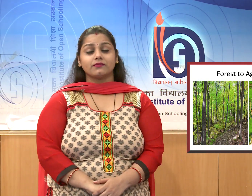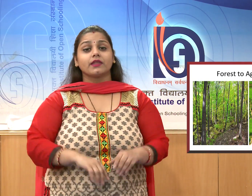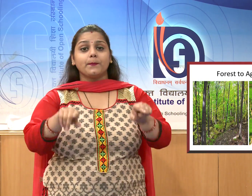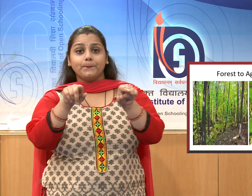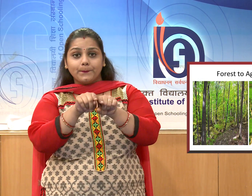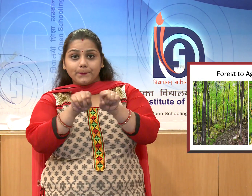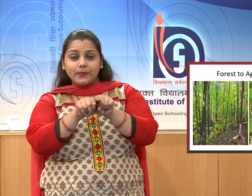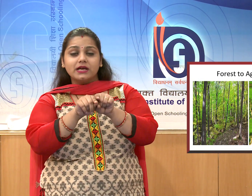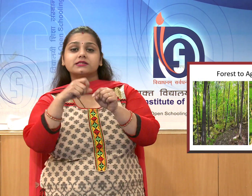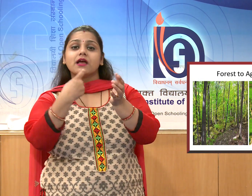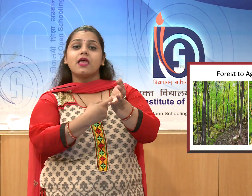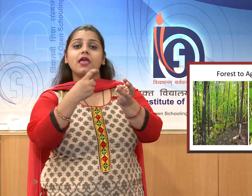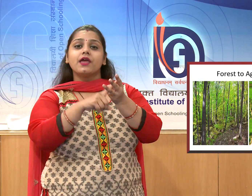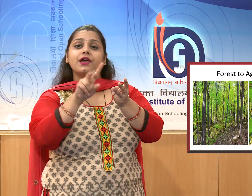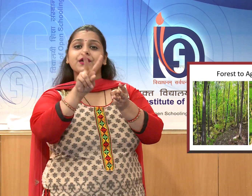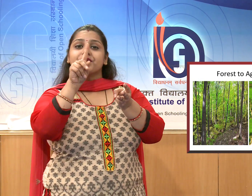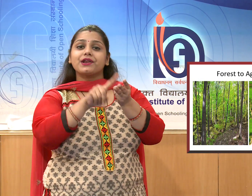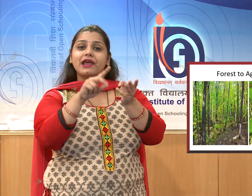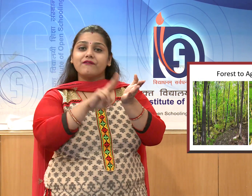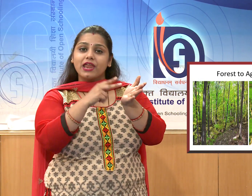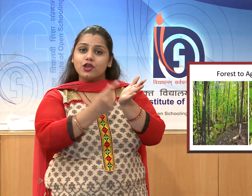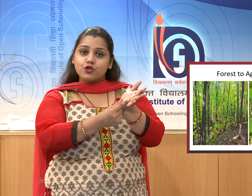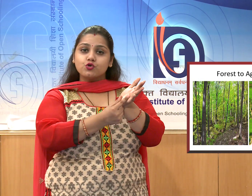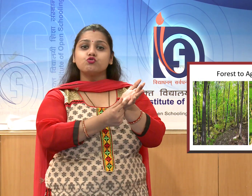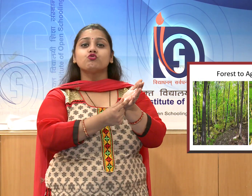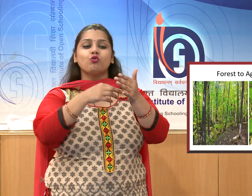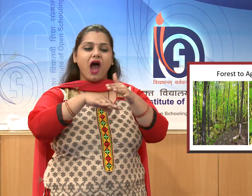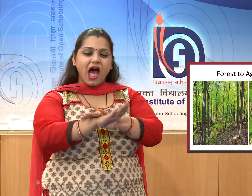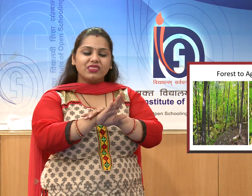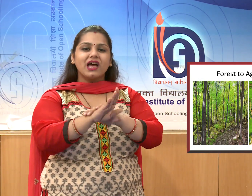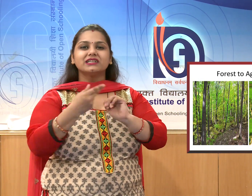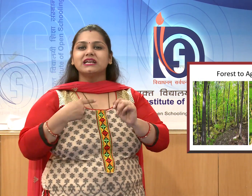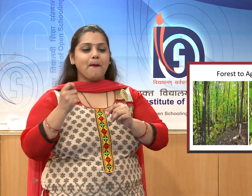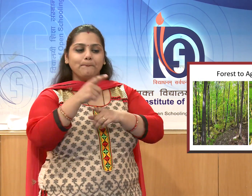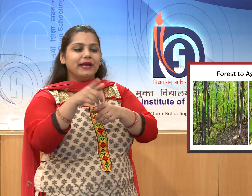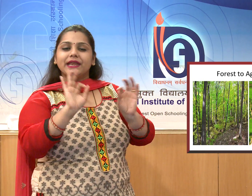as well as revenue relief in times of crop failure.